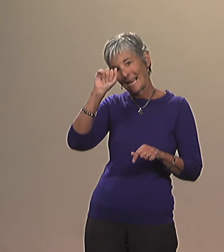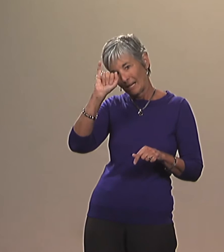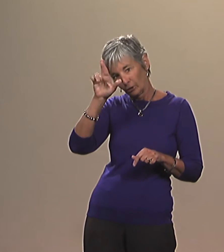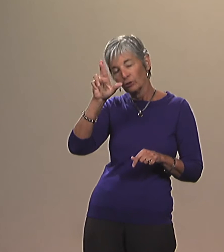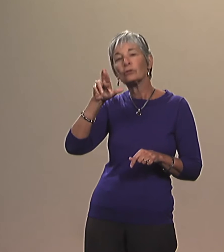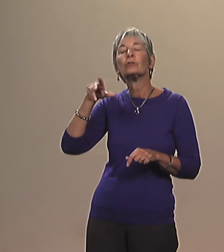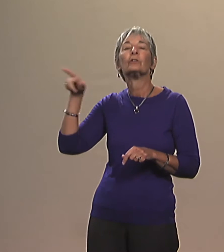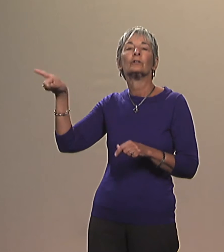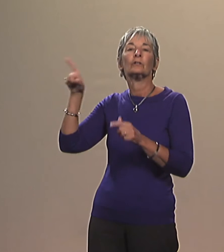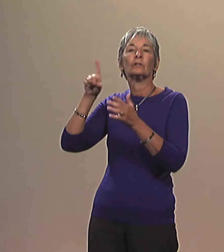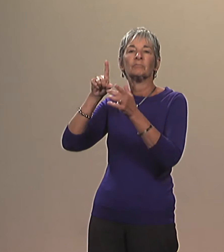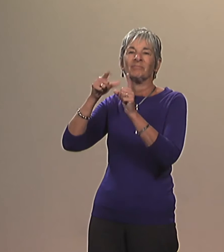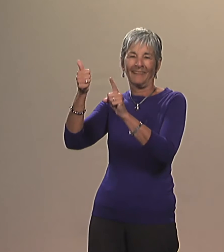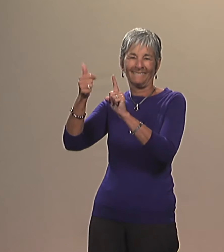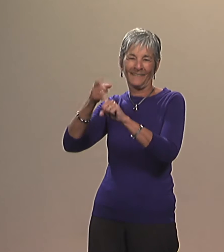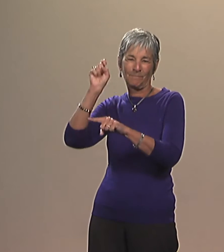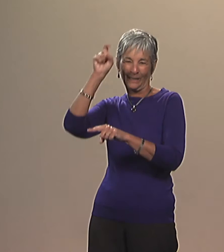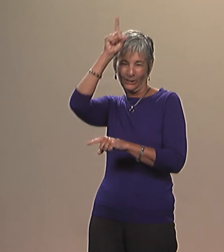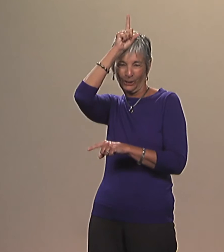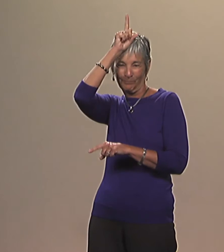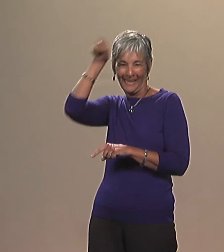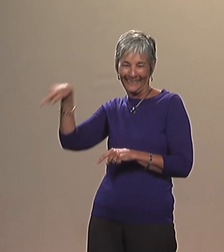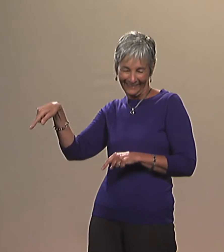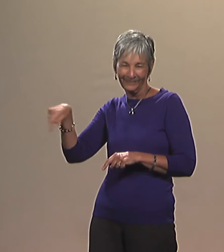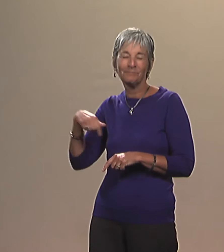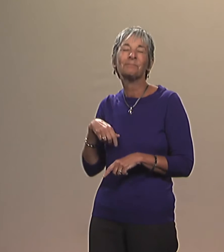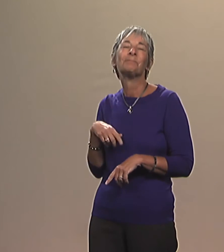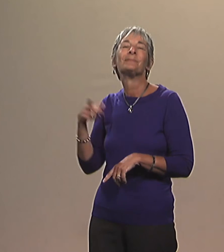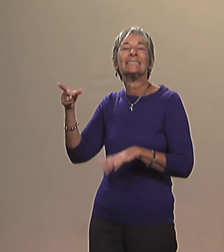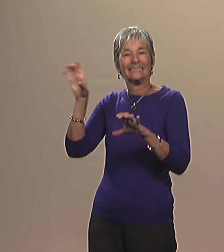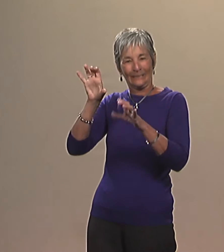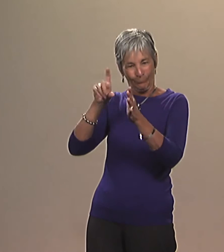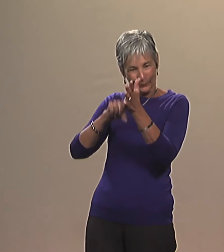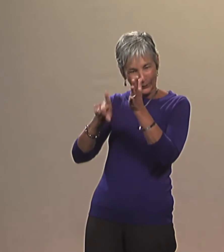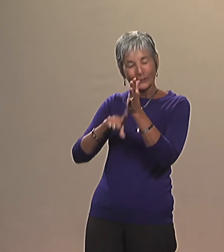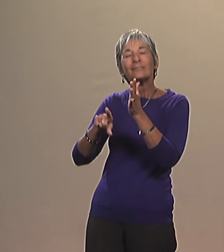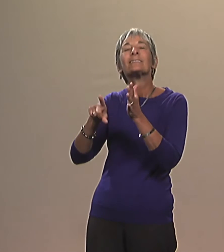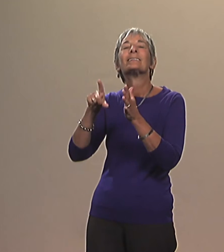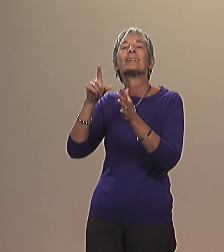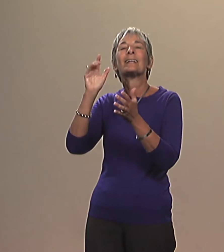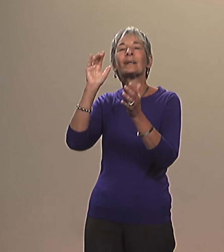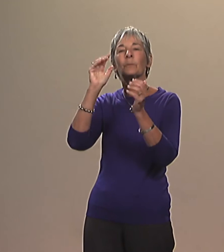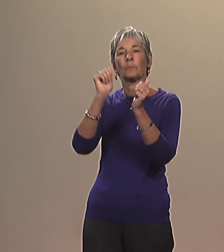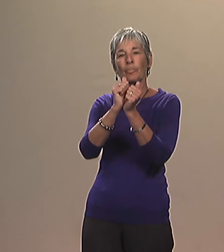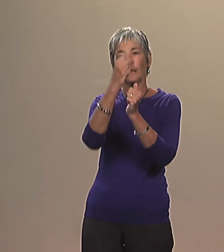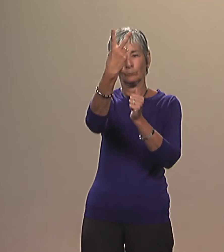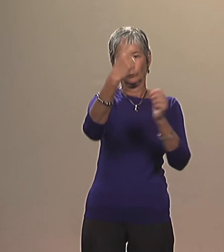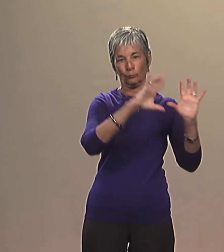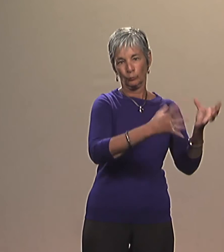Hintermeyer, a researcher from Germany, conducted research on 2 distinct groups.